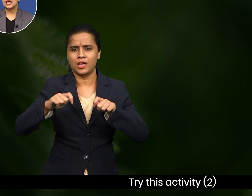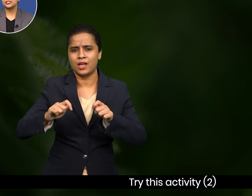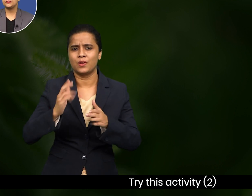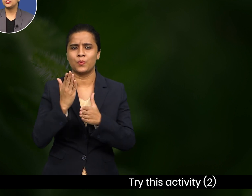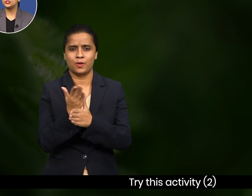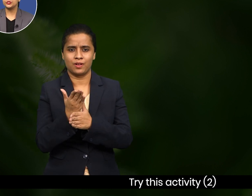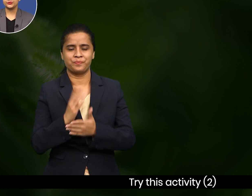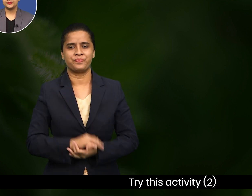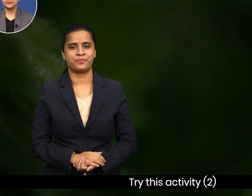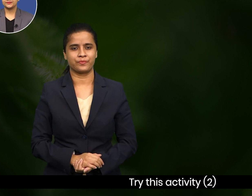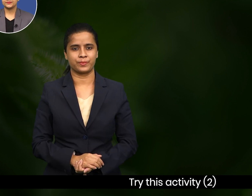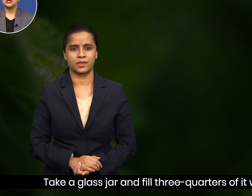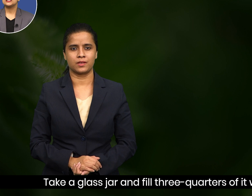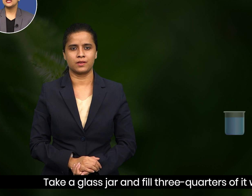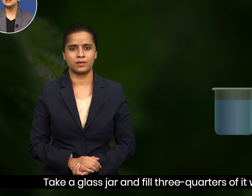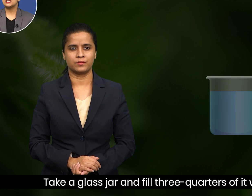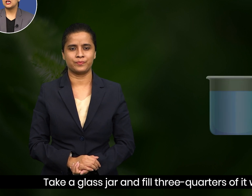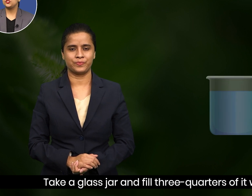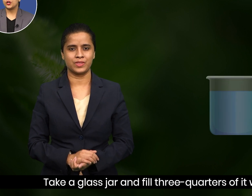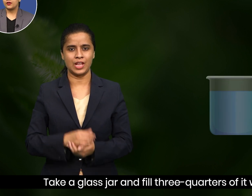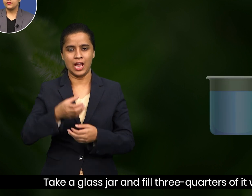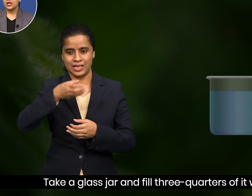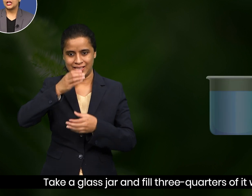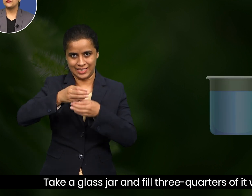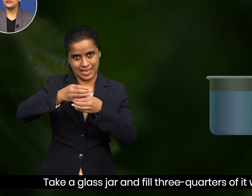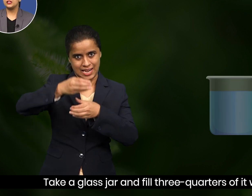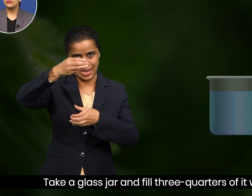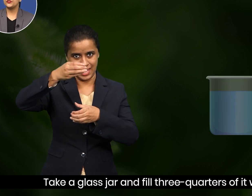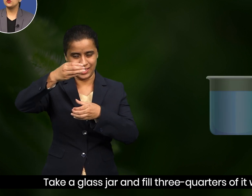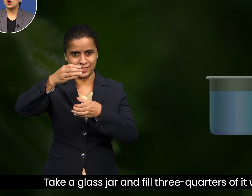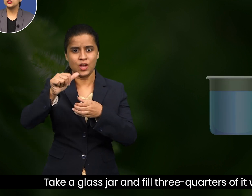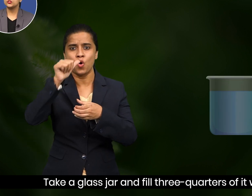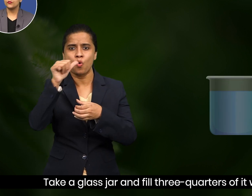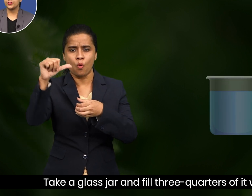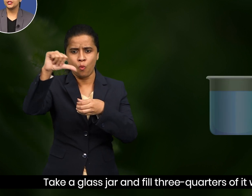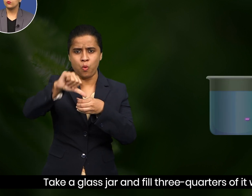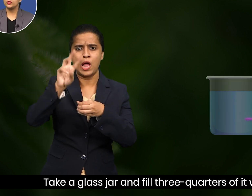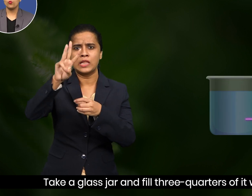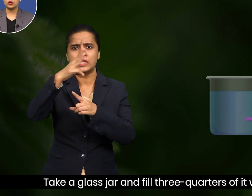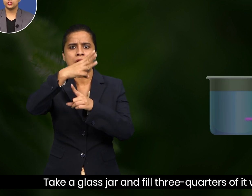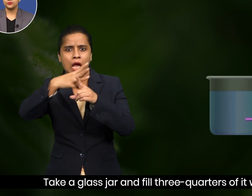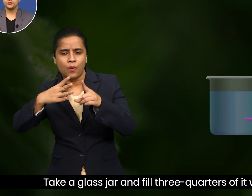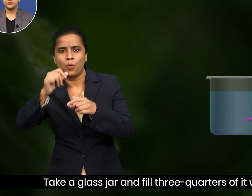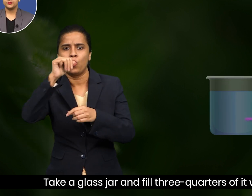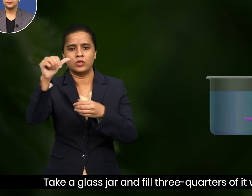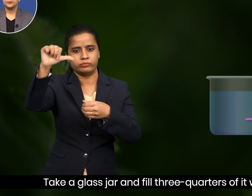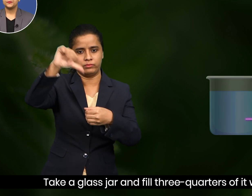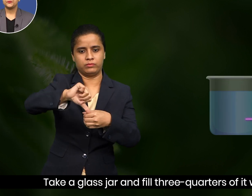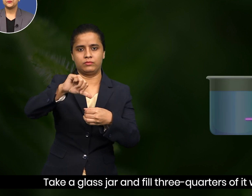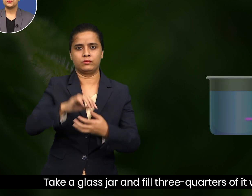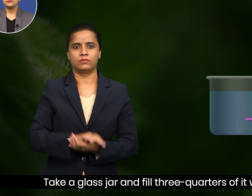Try this activity too. Take a glass jar and fill 3/4 of it with water.